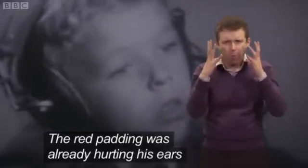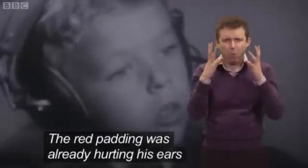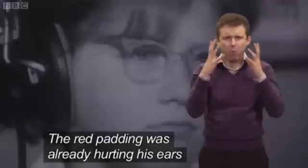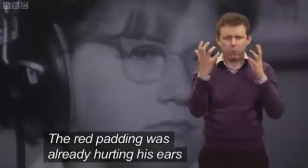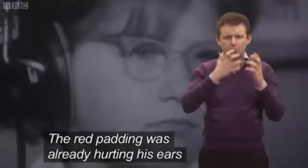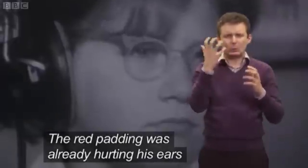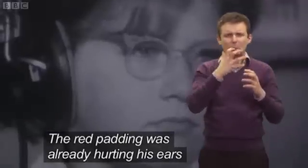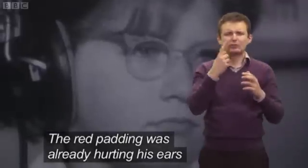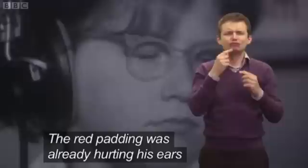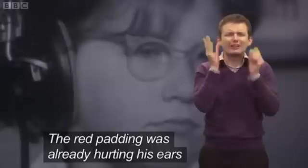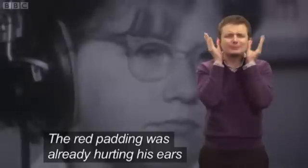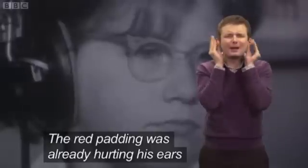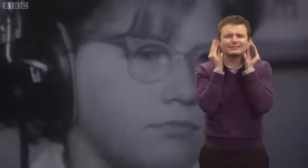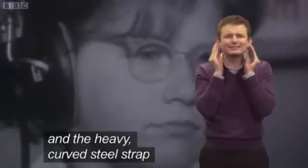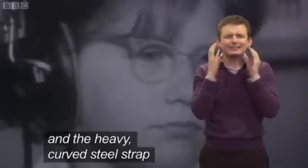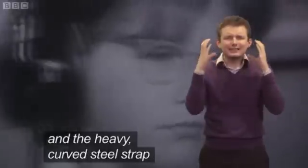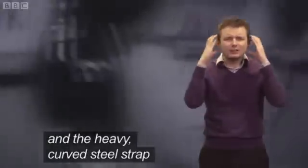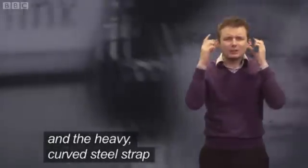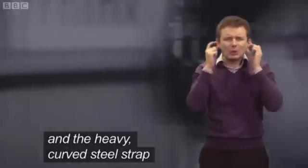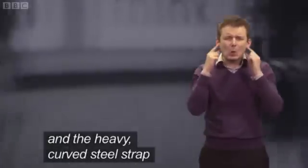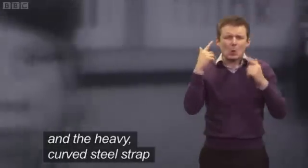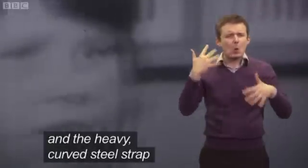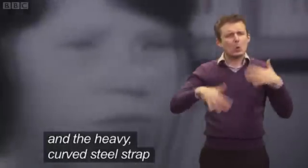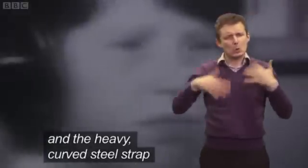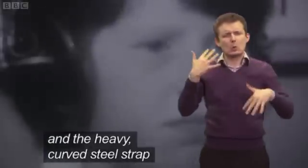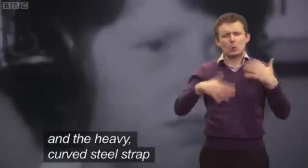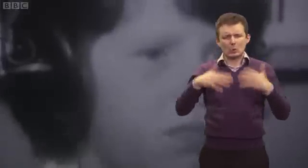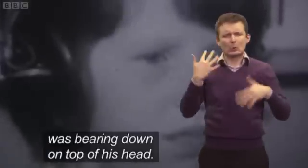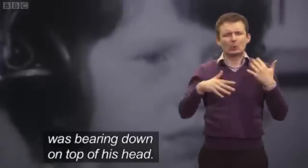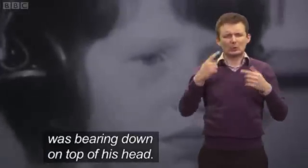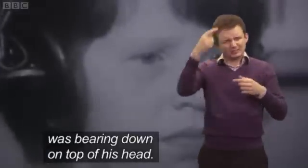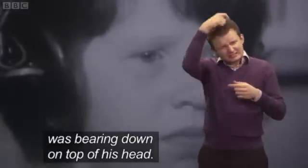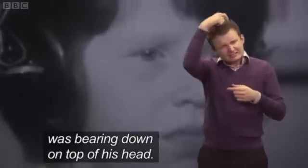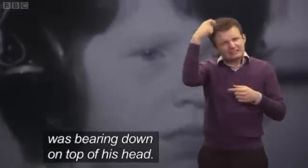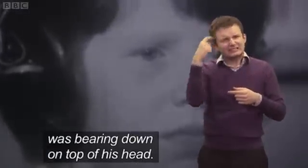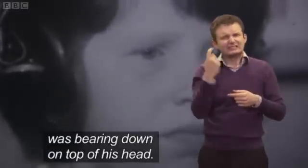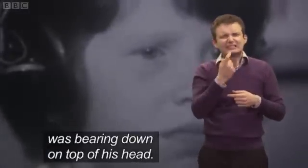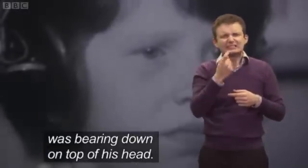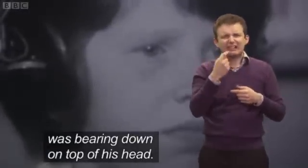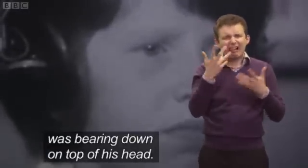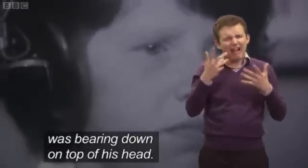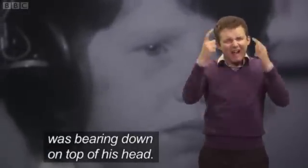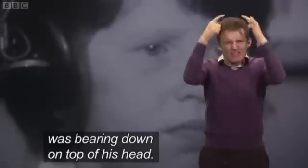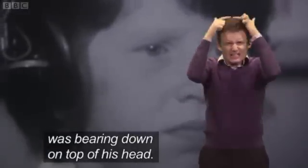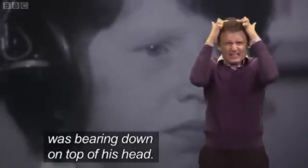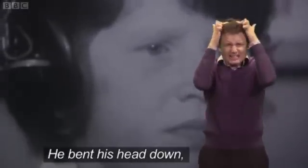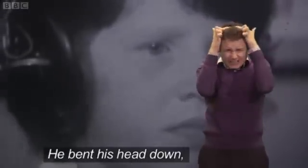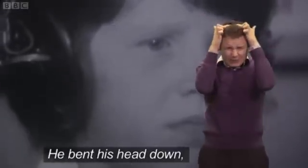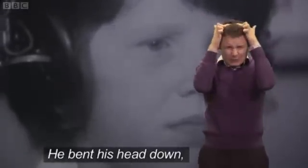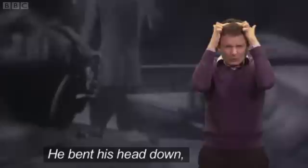already hurting his ears, and the heavy, curved steel strap was bearing down on top of his head. He bent his head